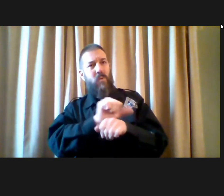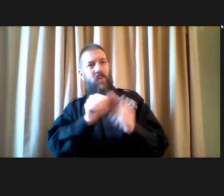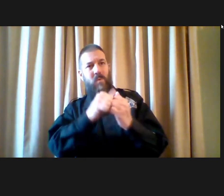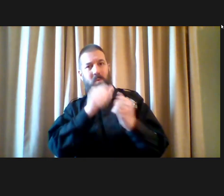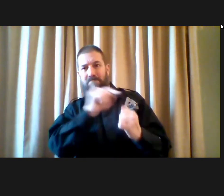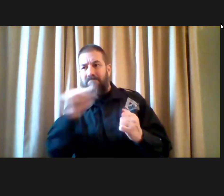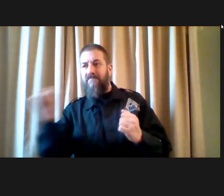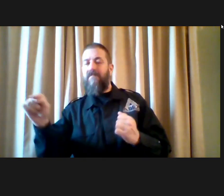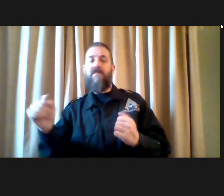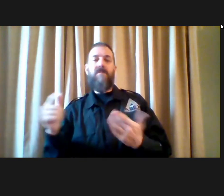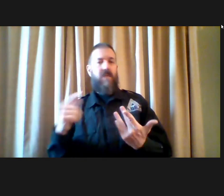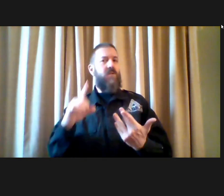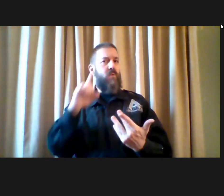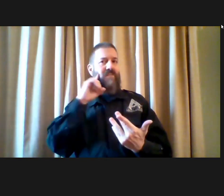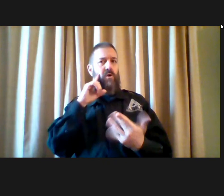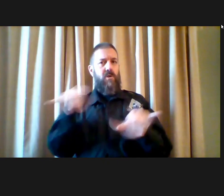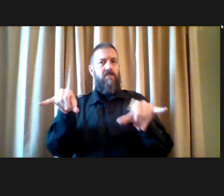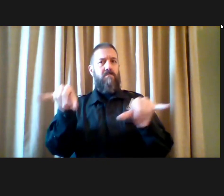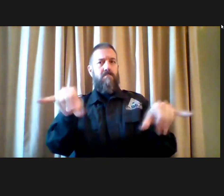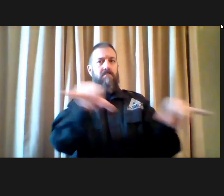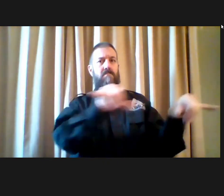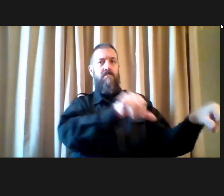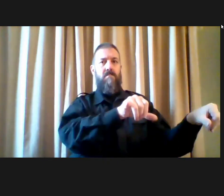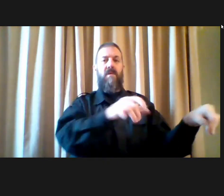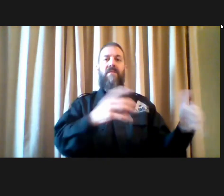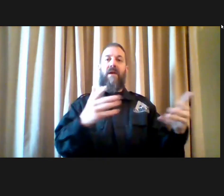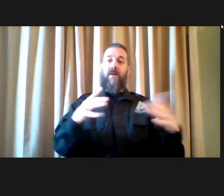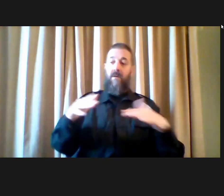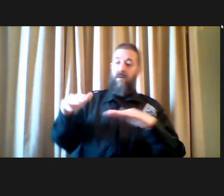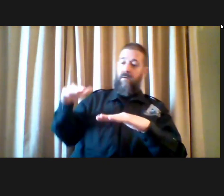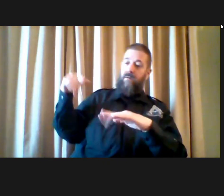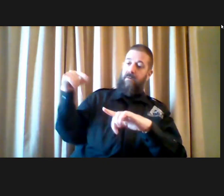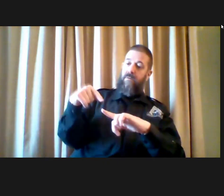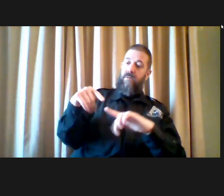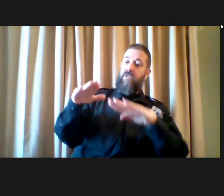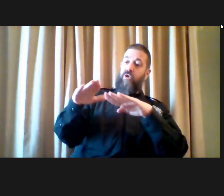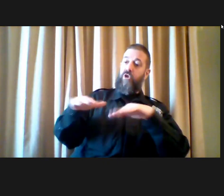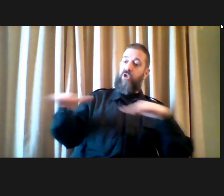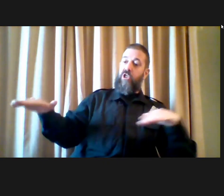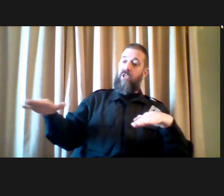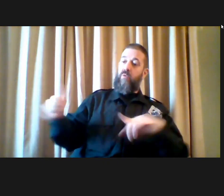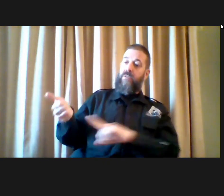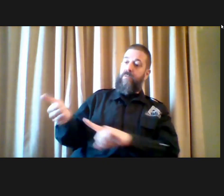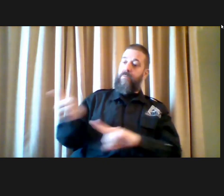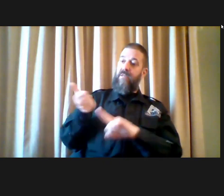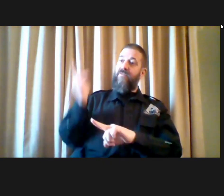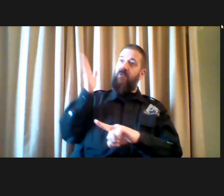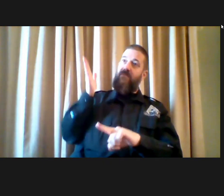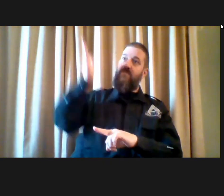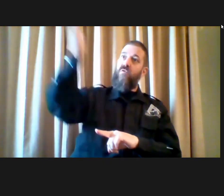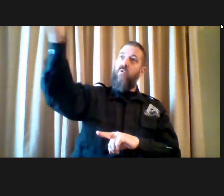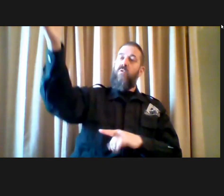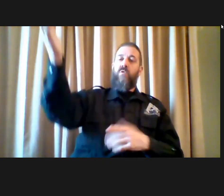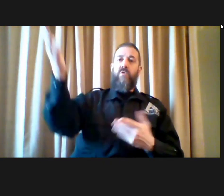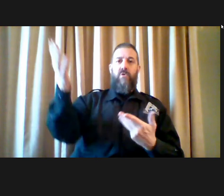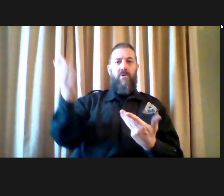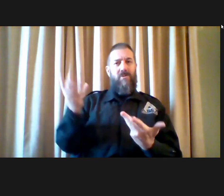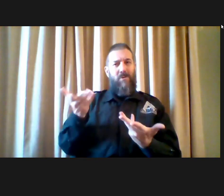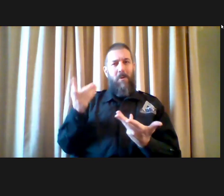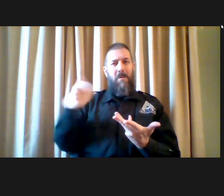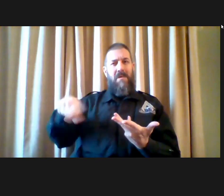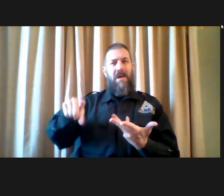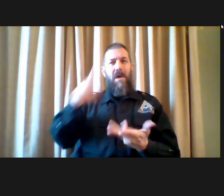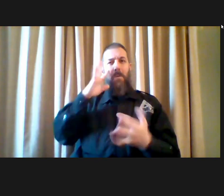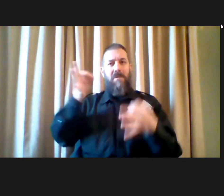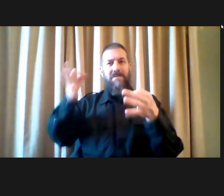of these presentations about children being our future. And, I'm making the assumption that we're talking about young adults or younger